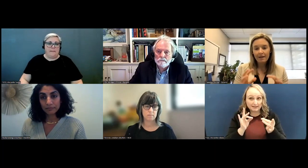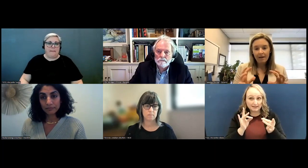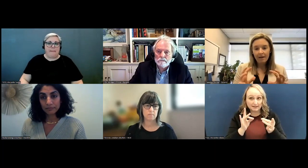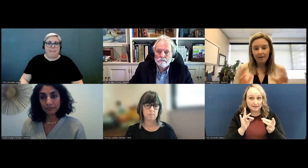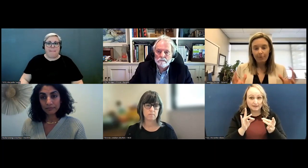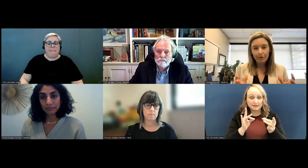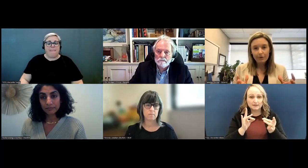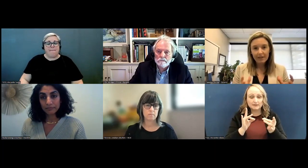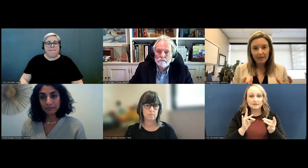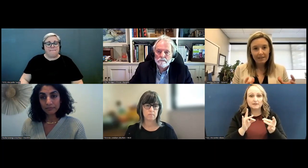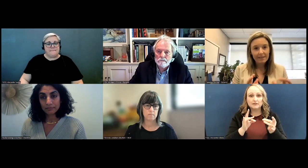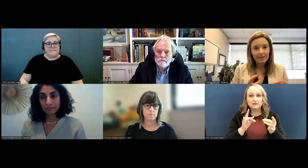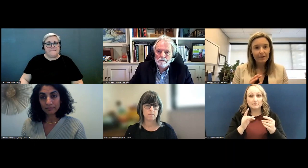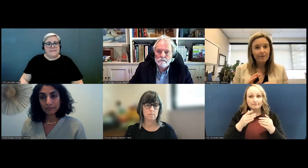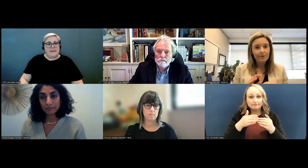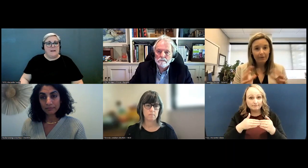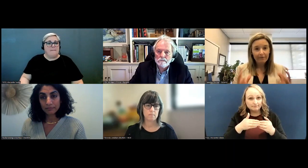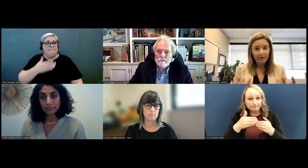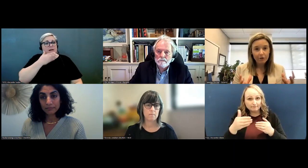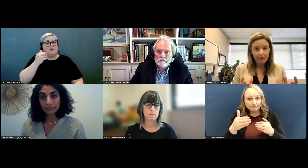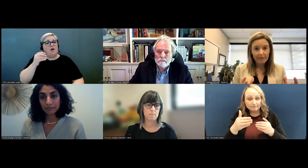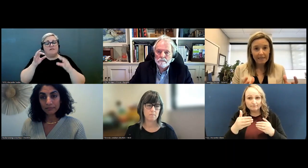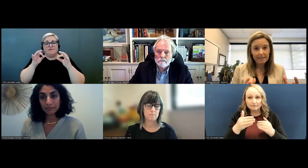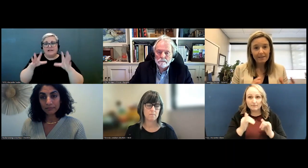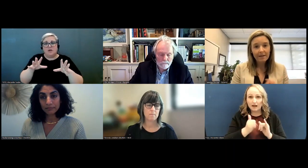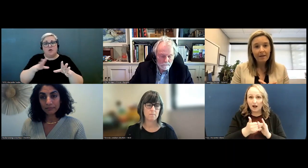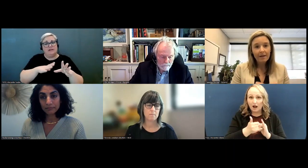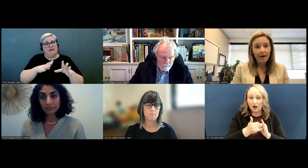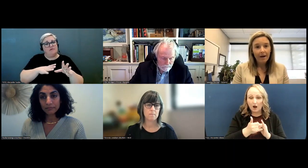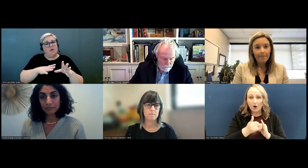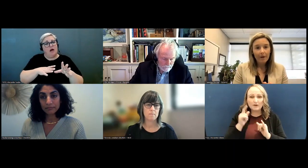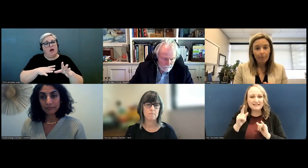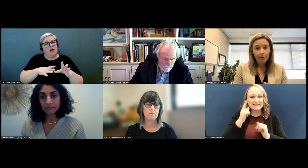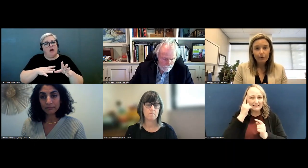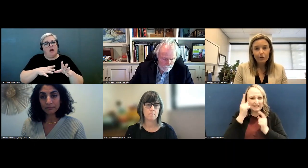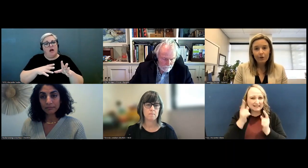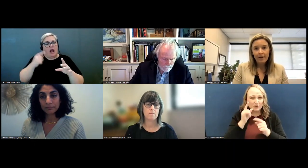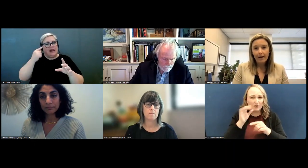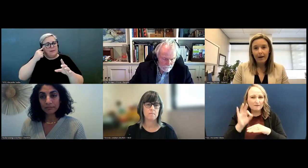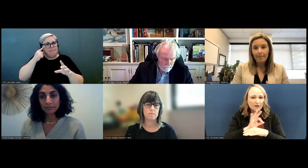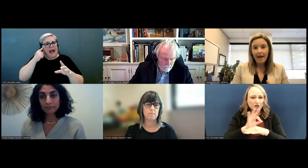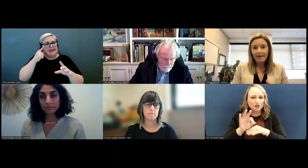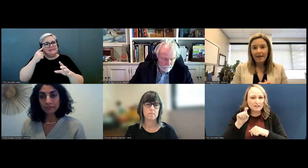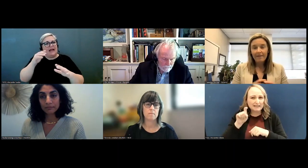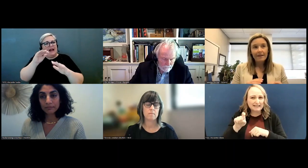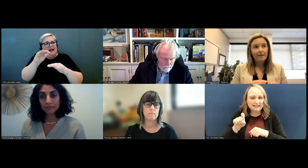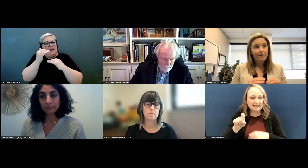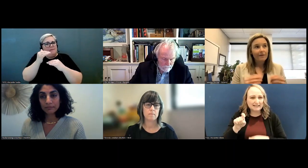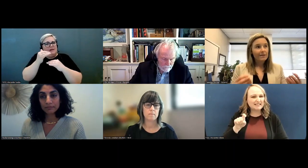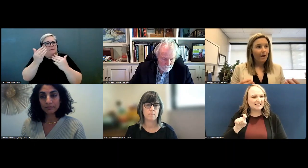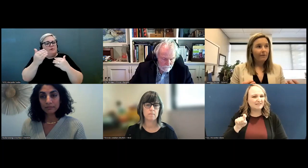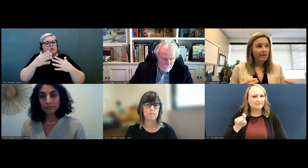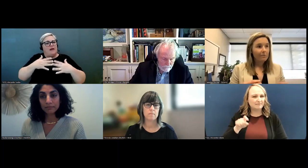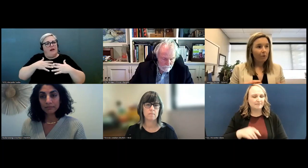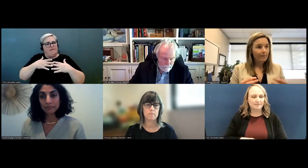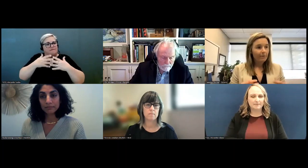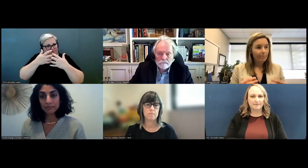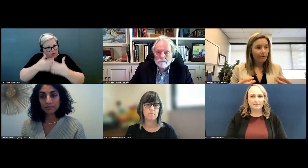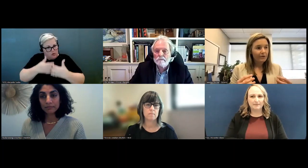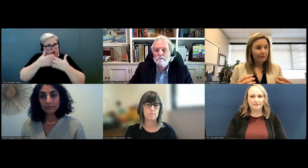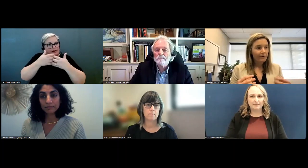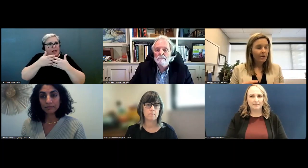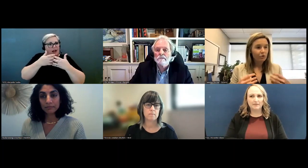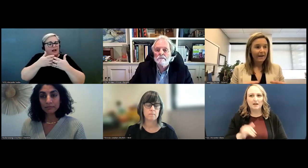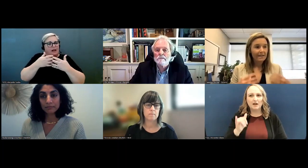be an approach that considers sort of a functional needs approach, and thinking philosophically more about